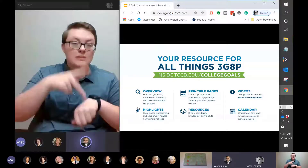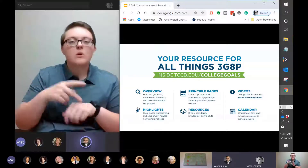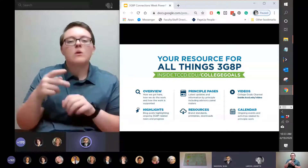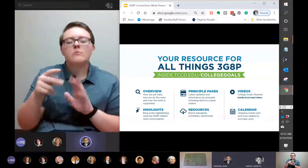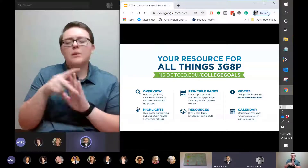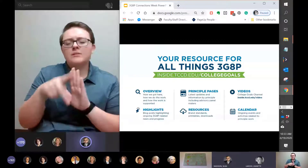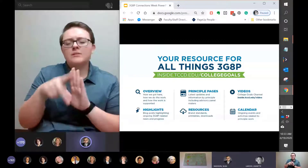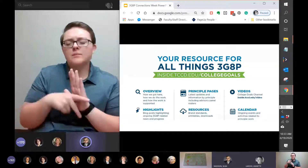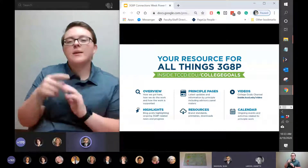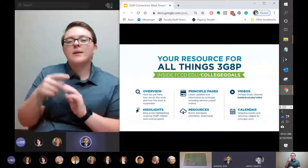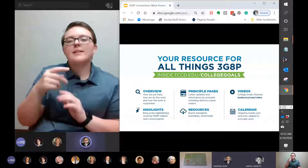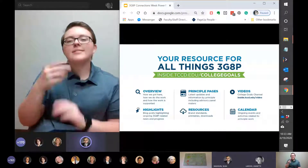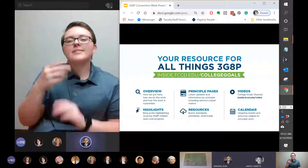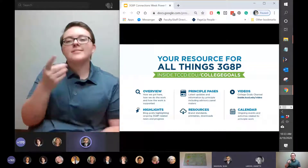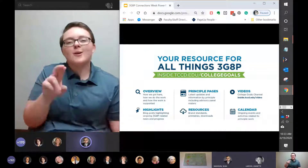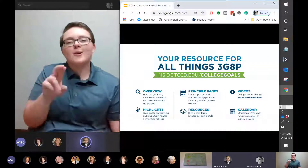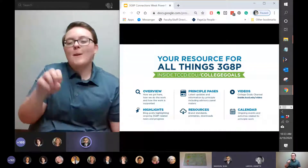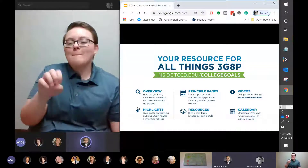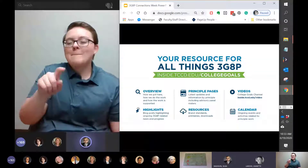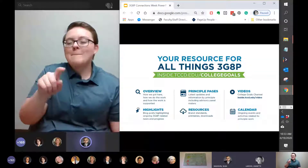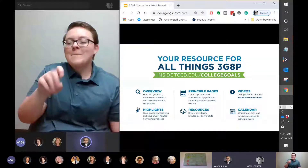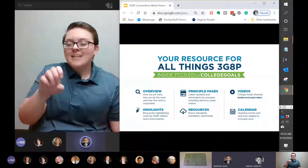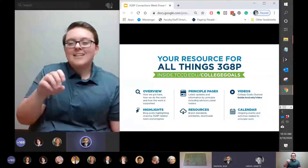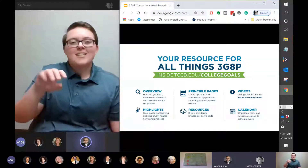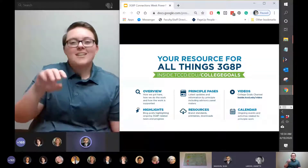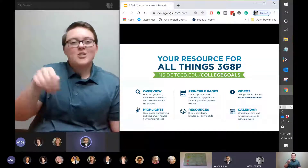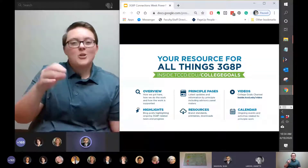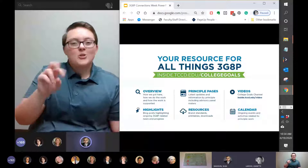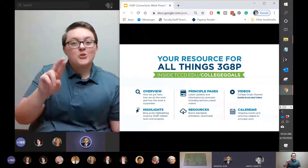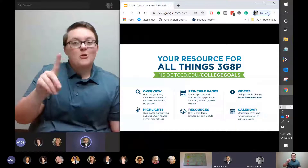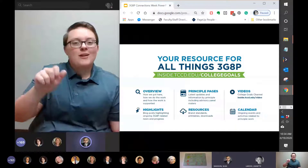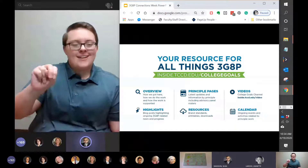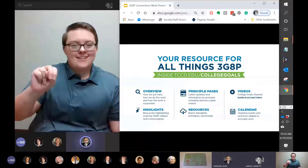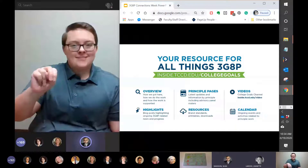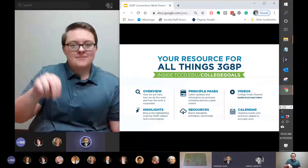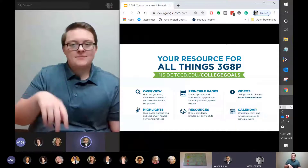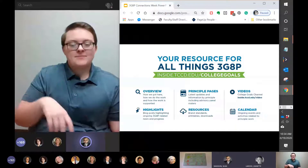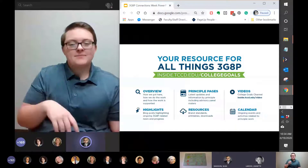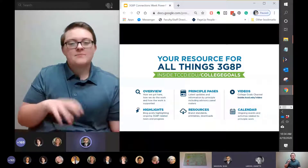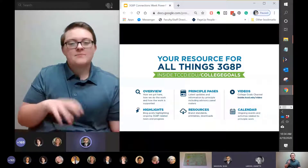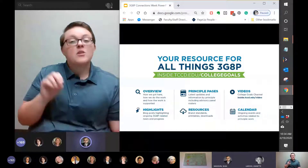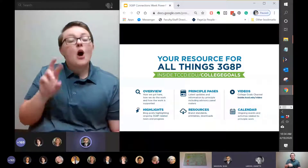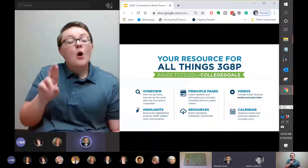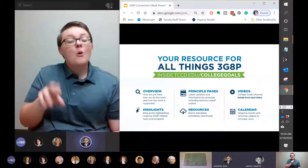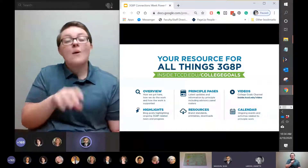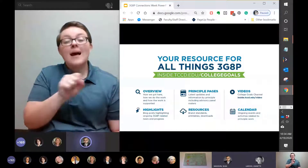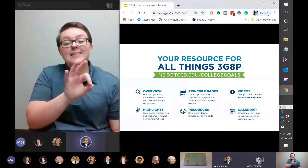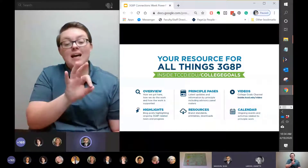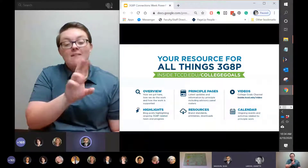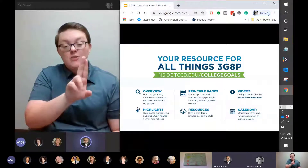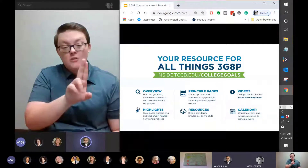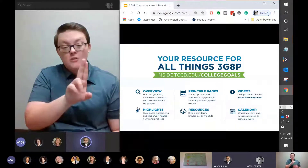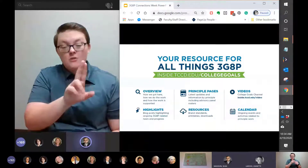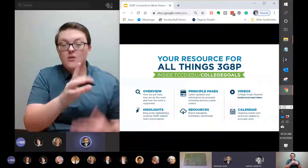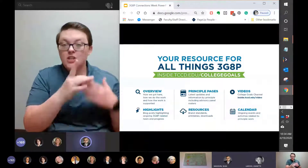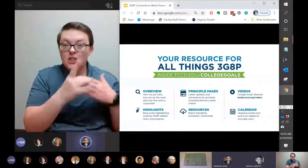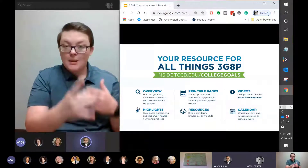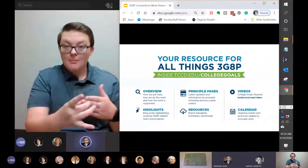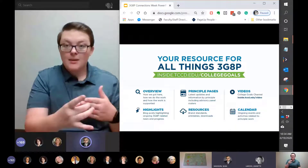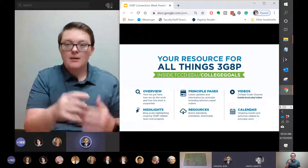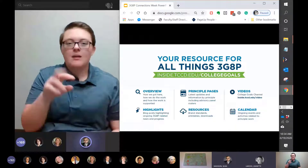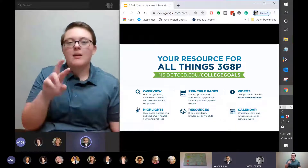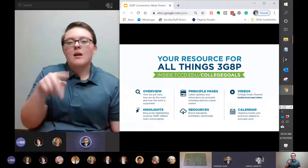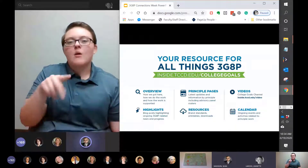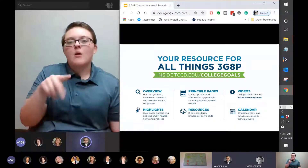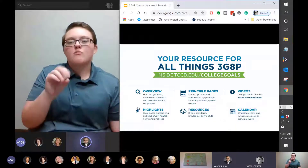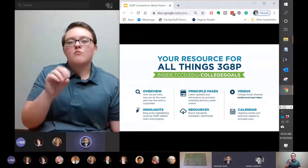I think I covered all the champions. And the champion for SFU is Provost Dr.